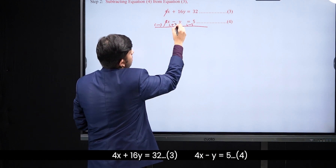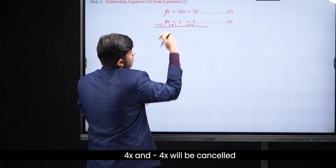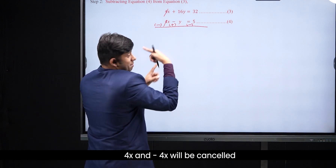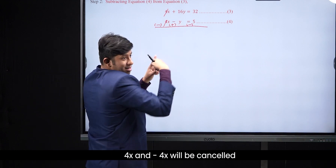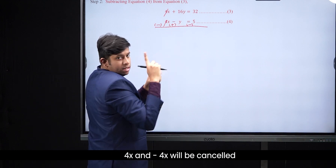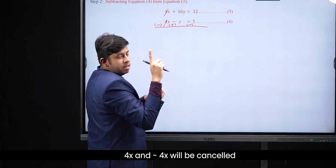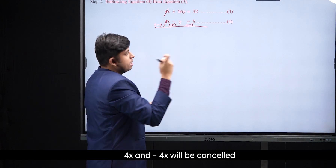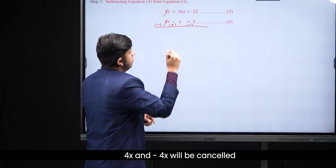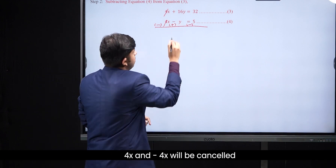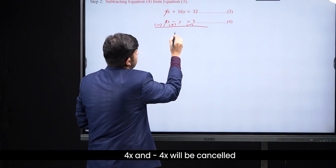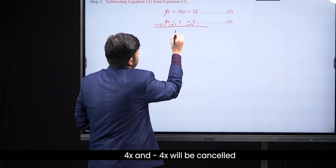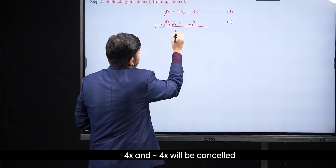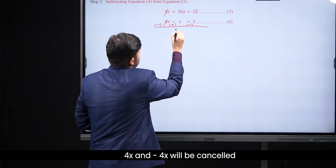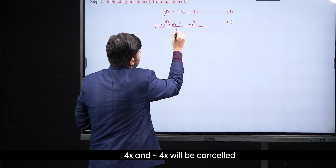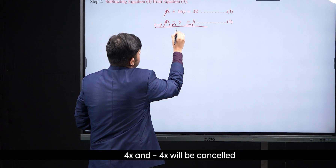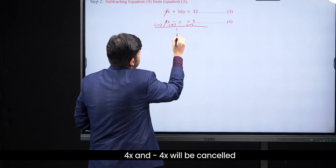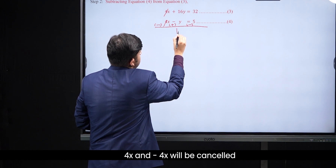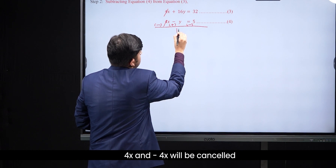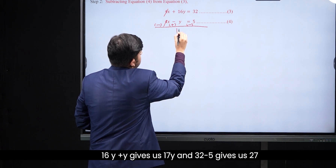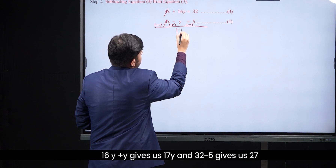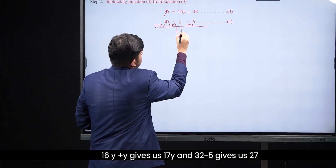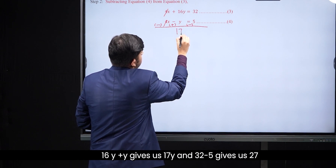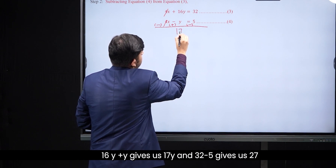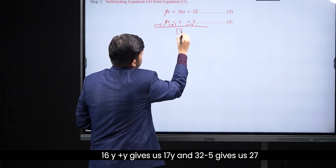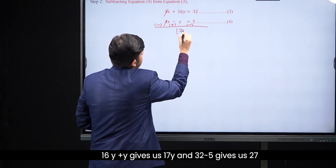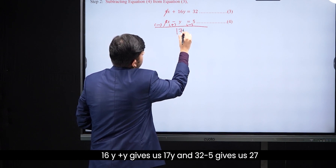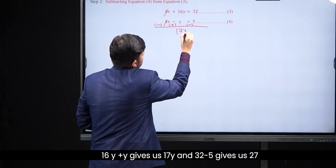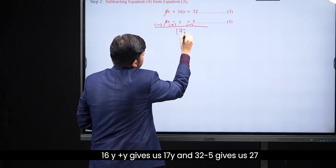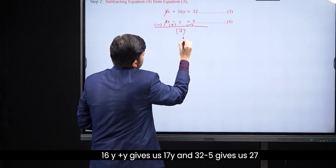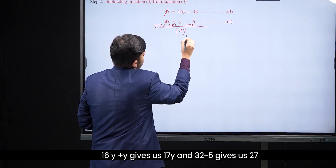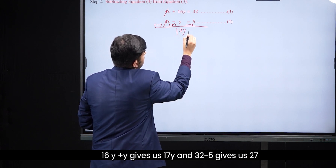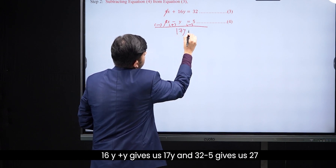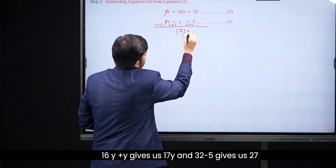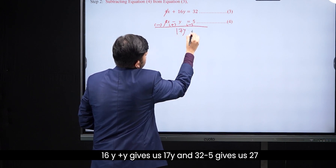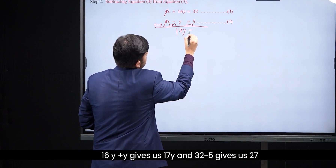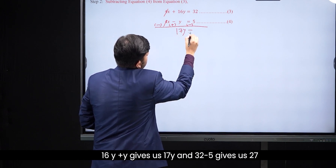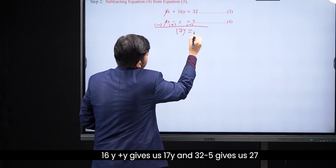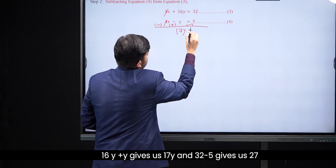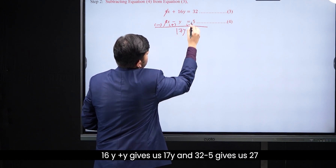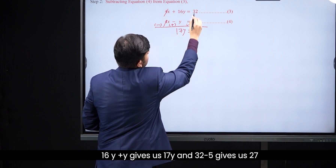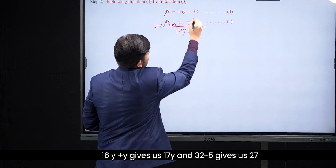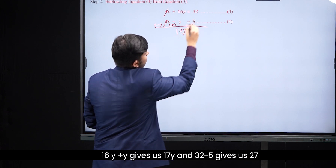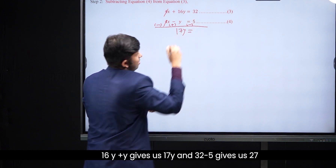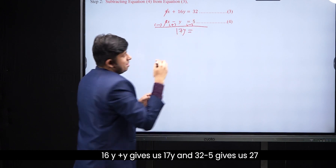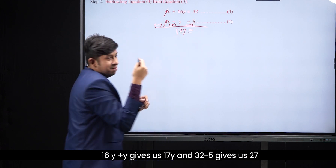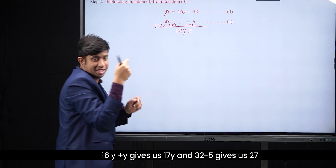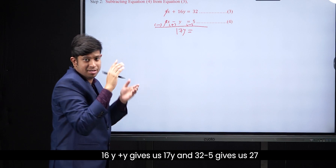plus 4x and minus 4x will be cancelled. 16y plus y gives us to 17y and 32 minus 5 gives